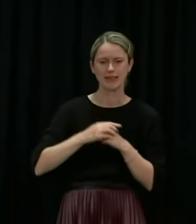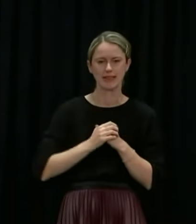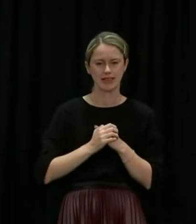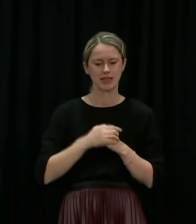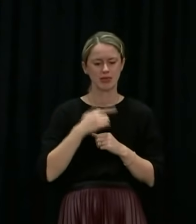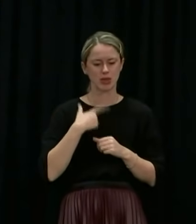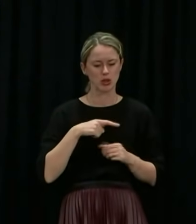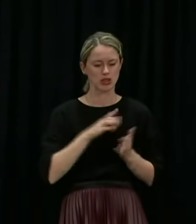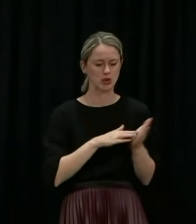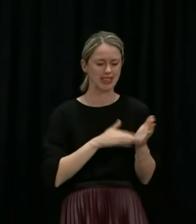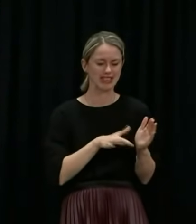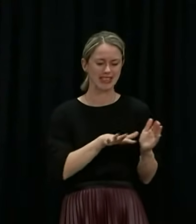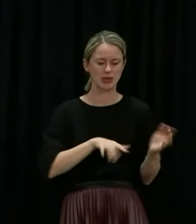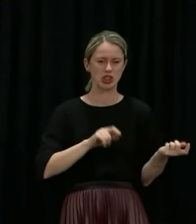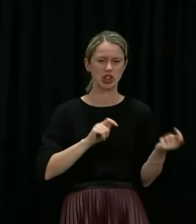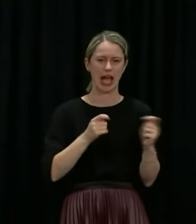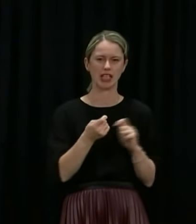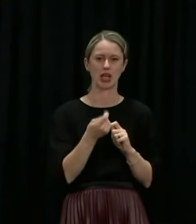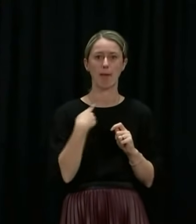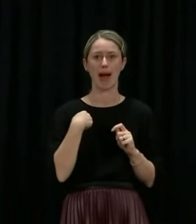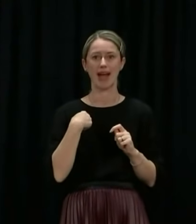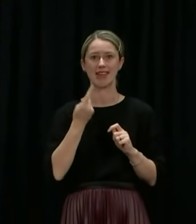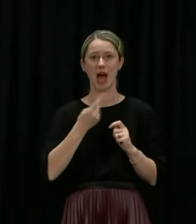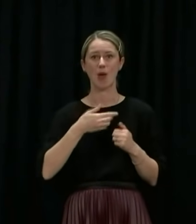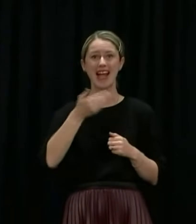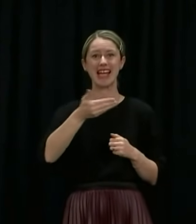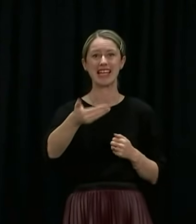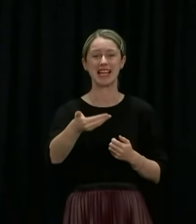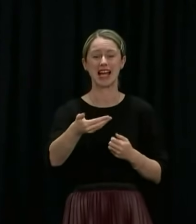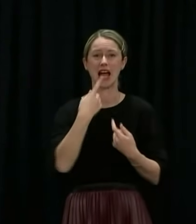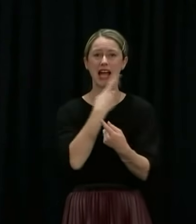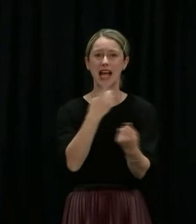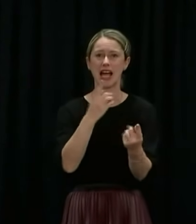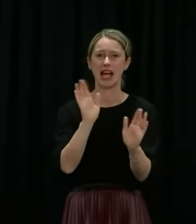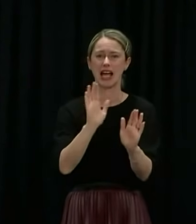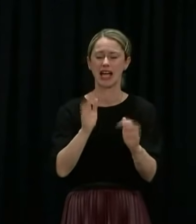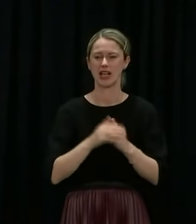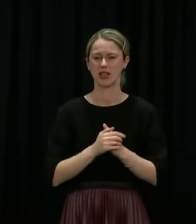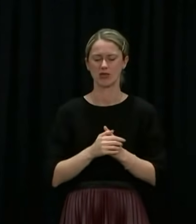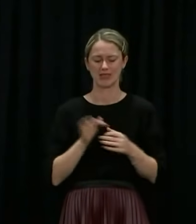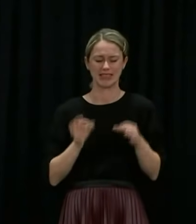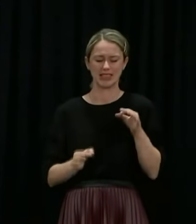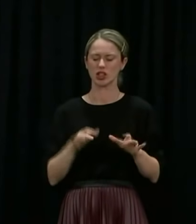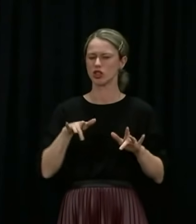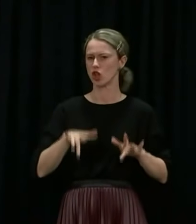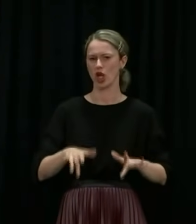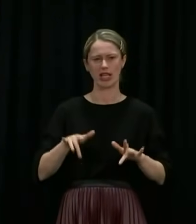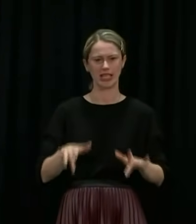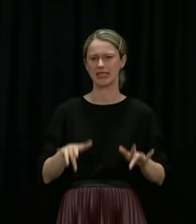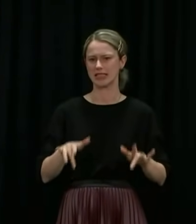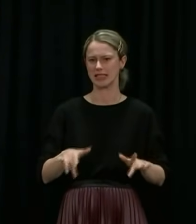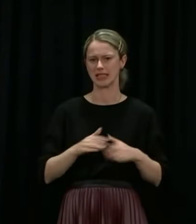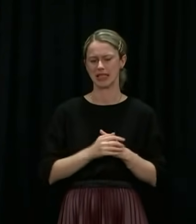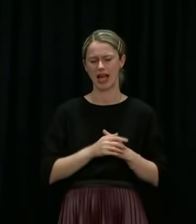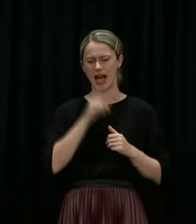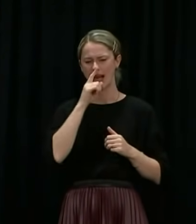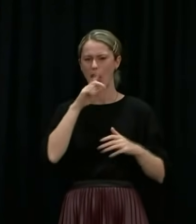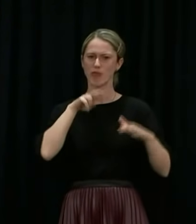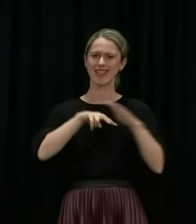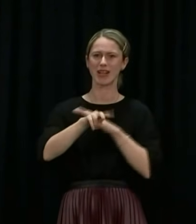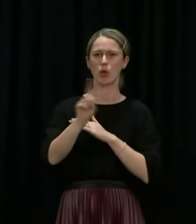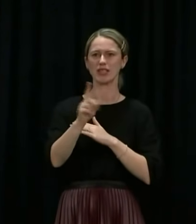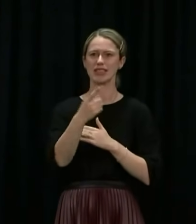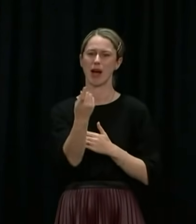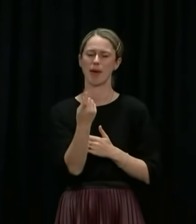that we have domestically in New Zealand. But I'm not going to get ahead of those conversations or any decisions on that, and I'm not going to foreshadow what's on or